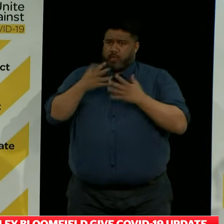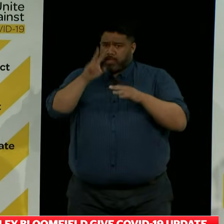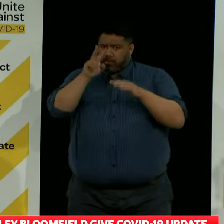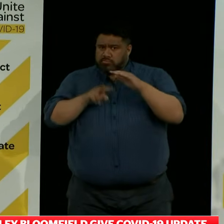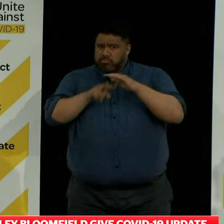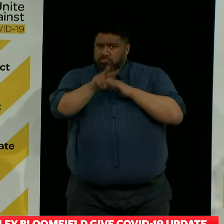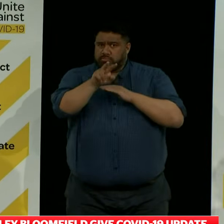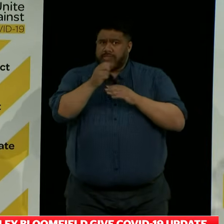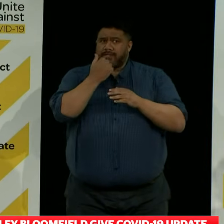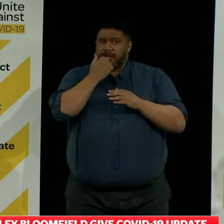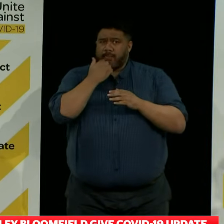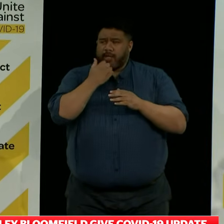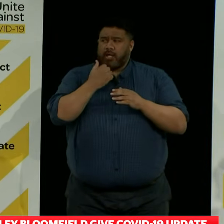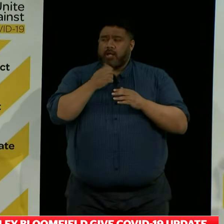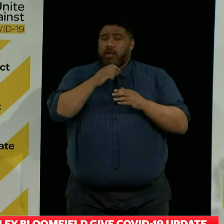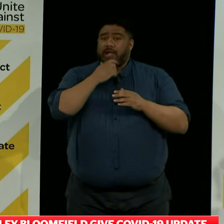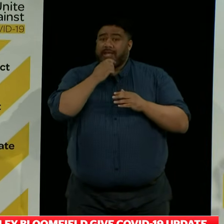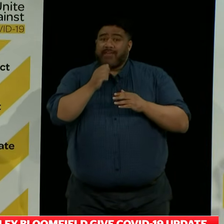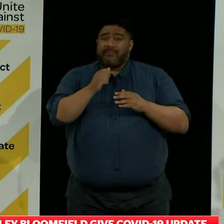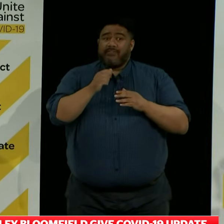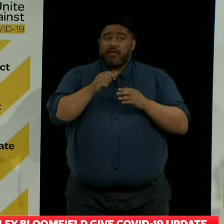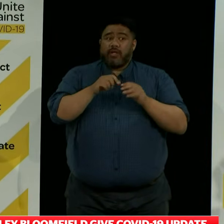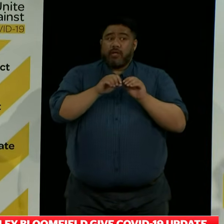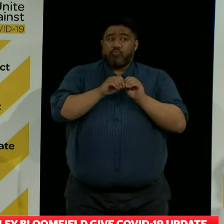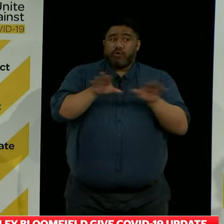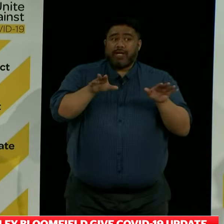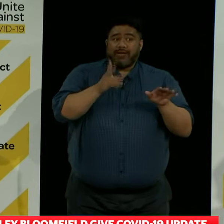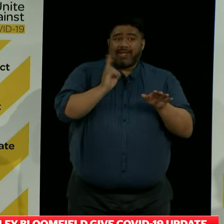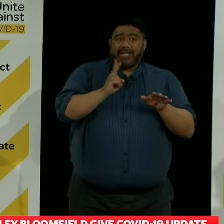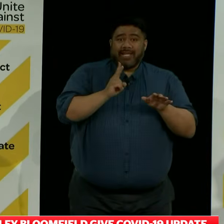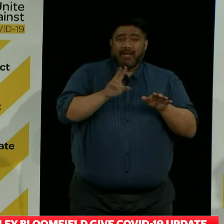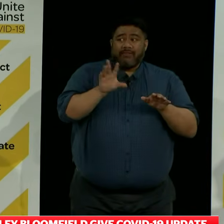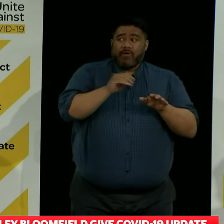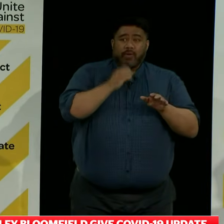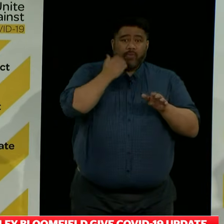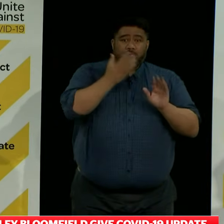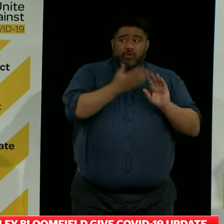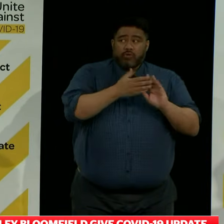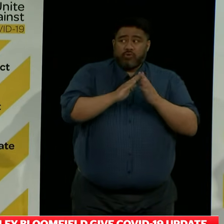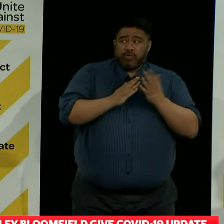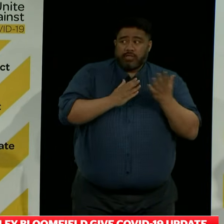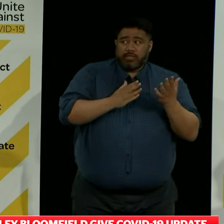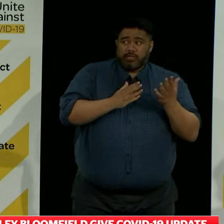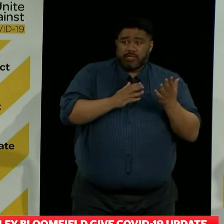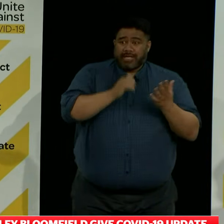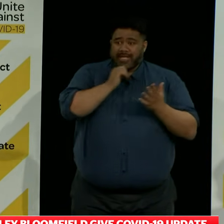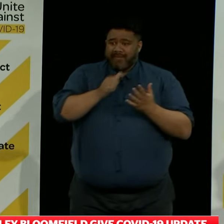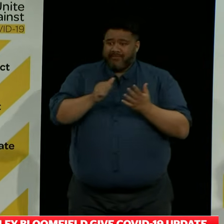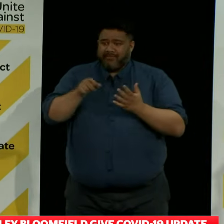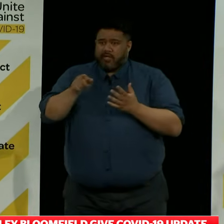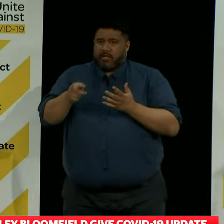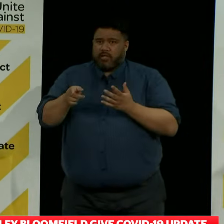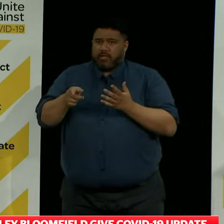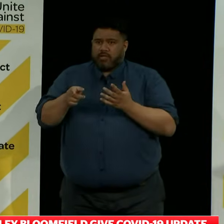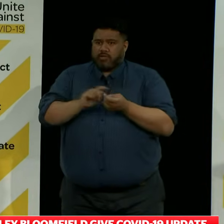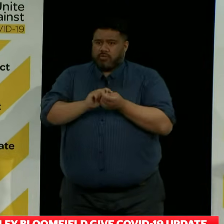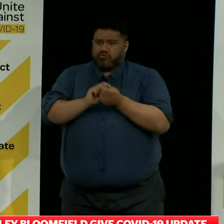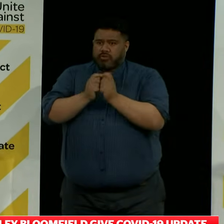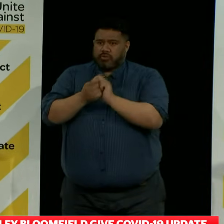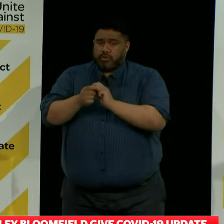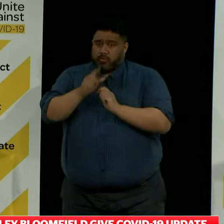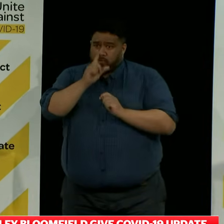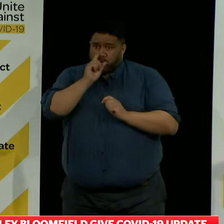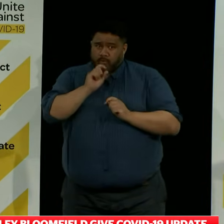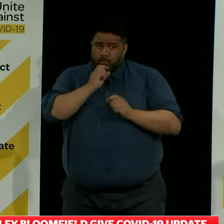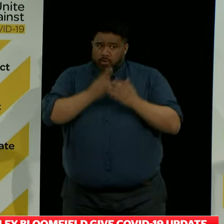all further breakout amongst Māori communities once these restrictions start to? So DHB by DHB, I do believe